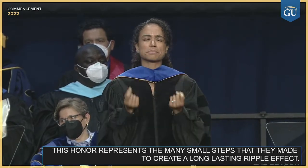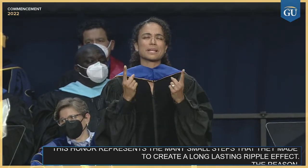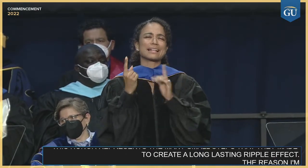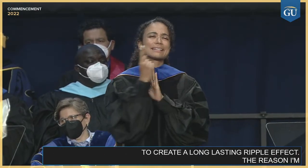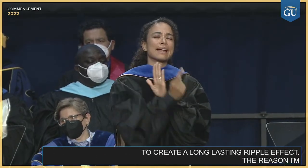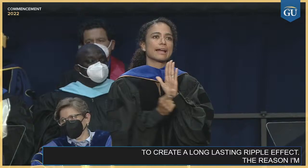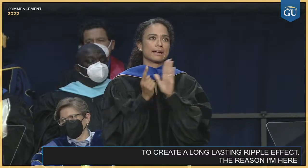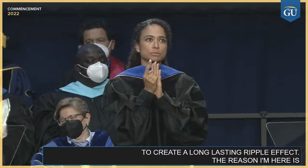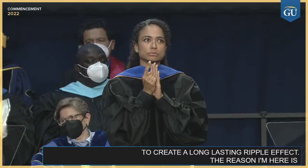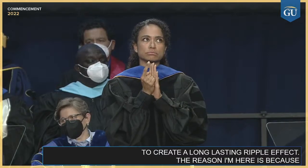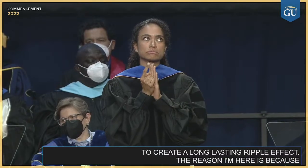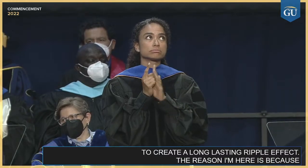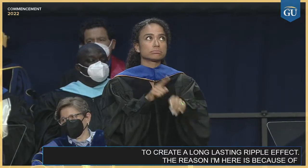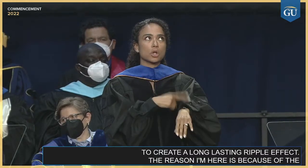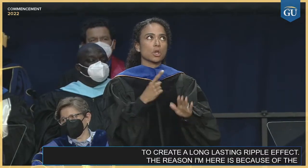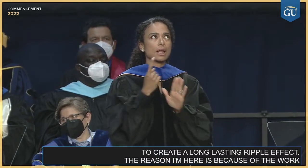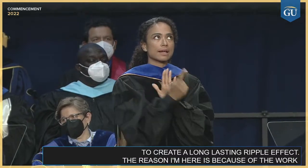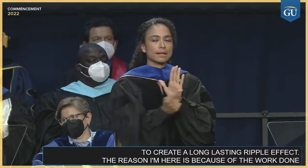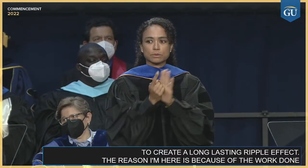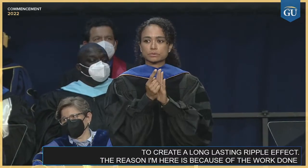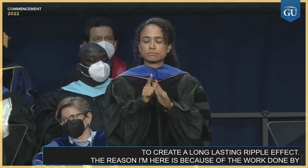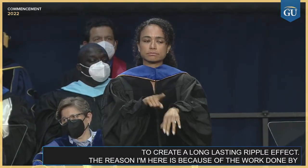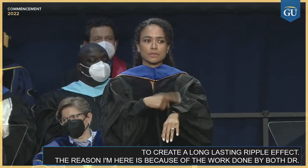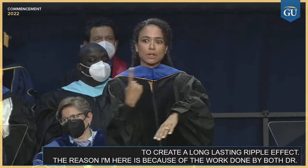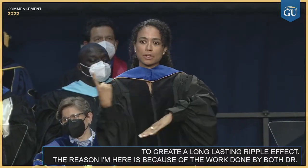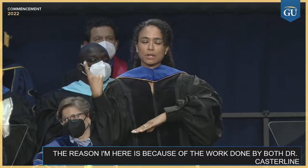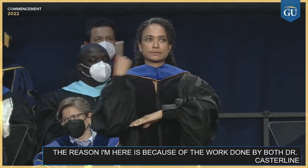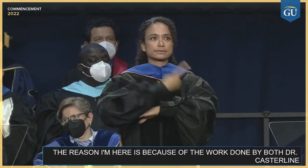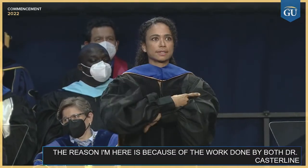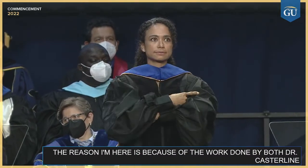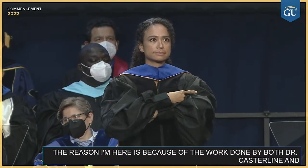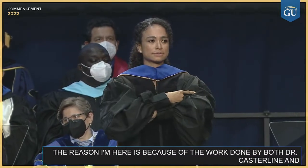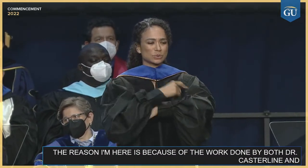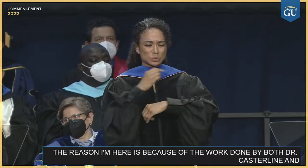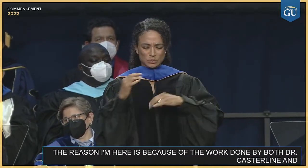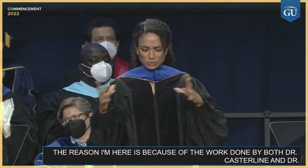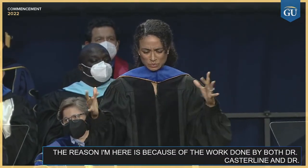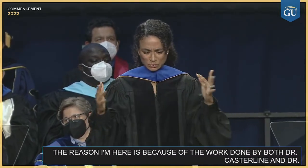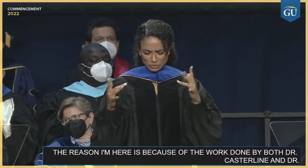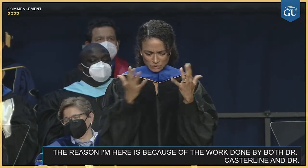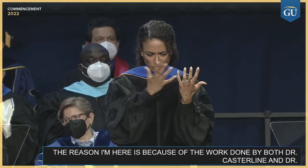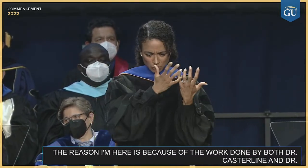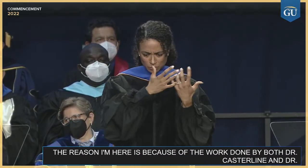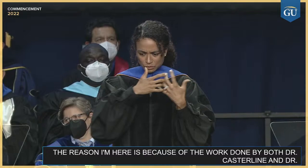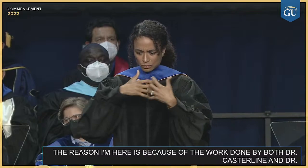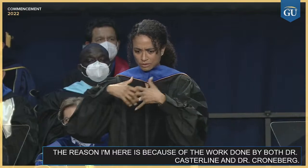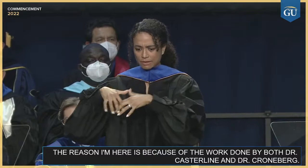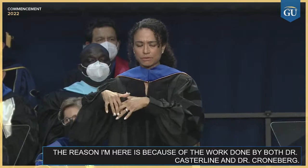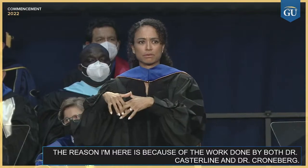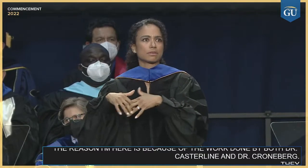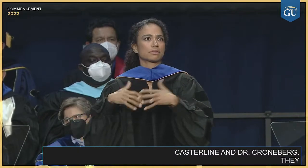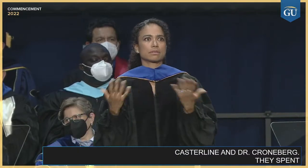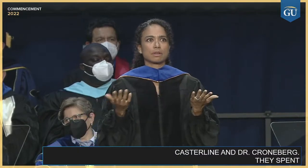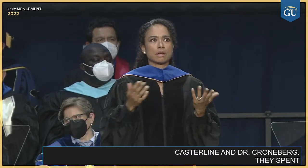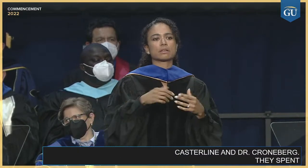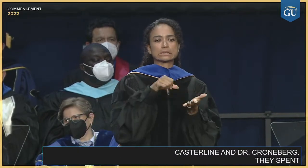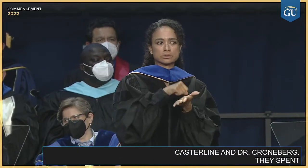Dr. Cronenberg. They spent endless hours and many days putting together